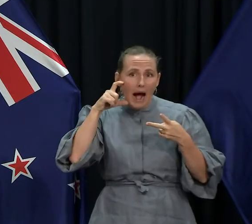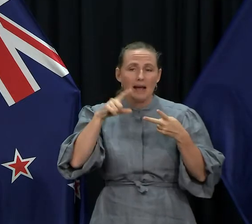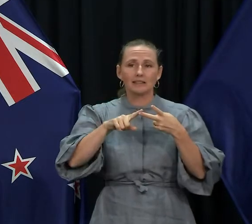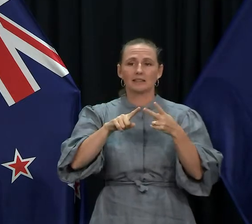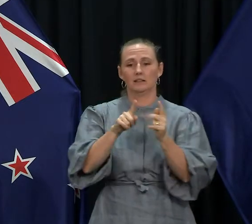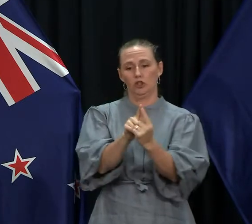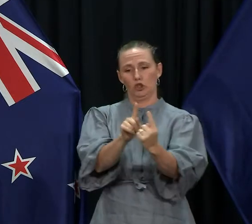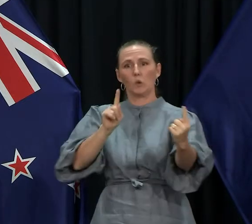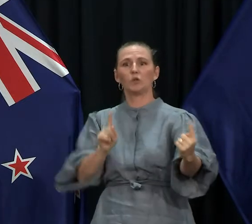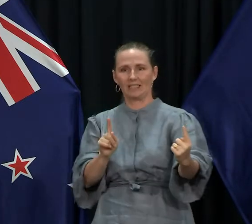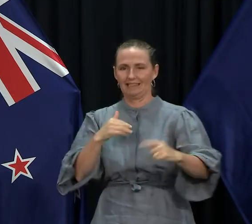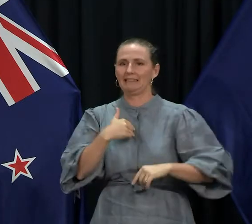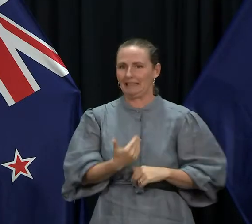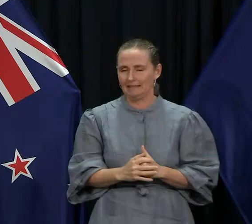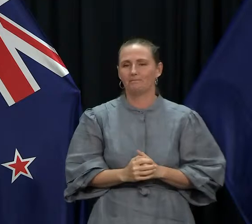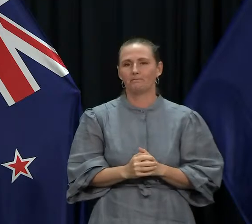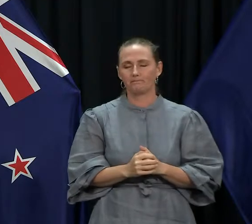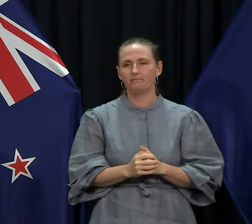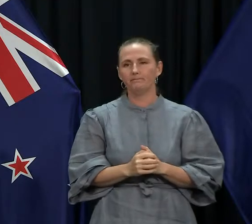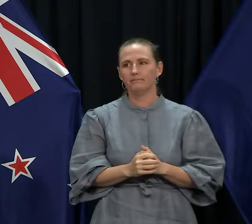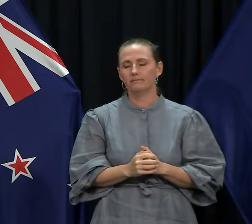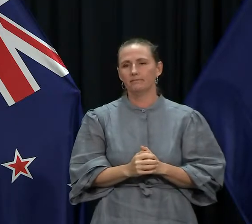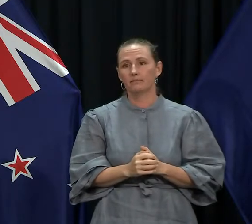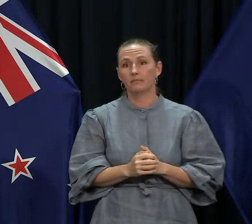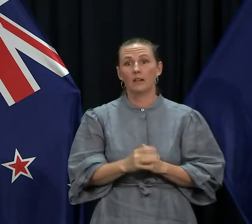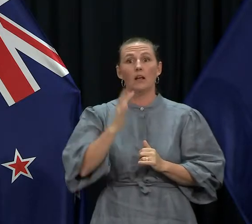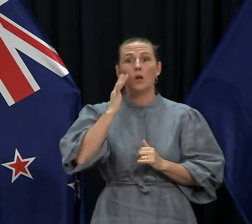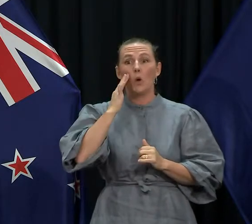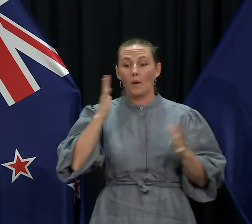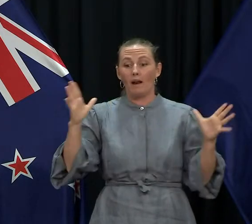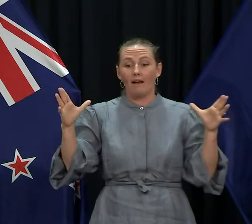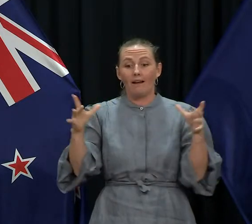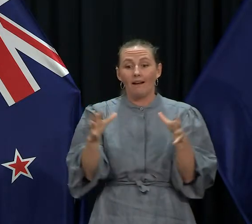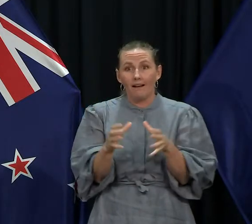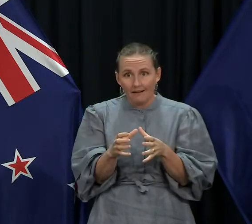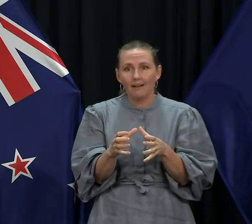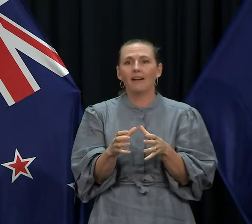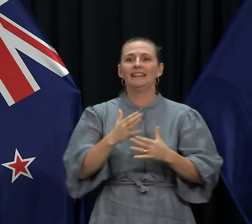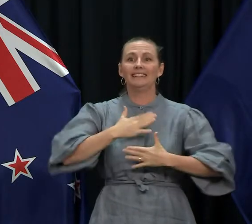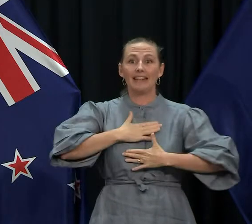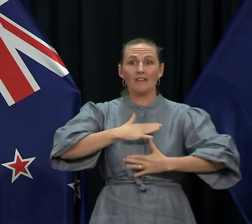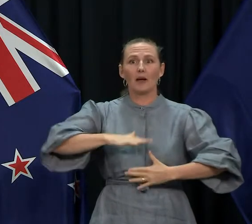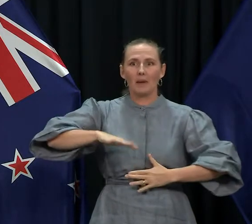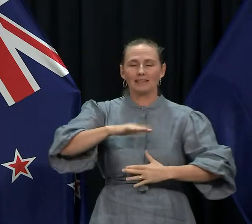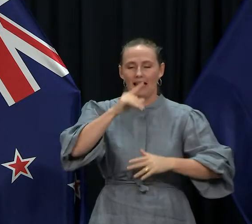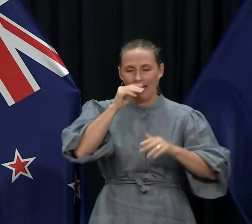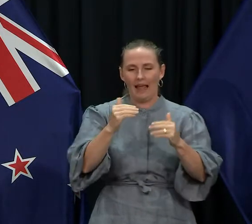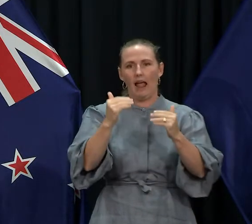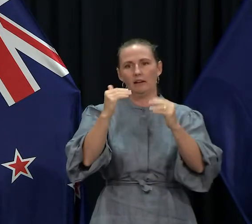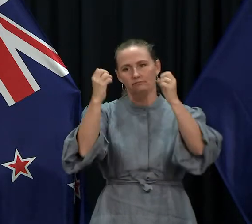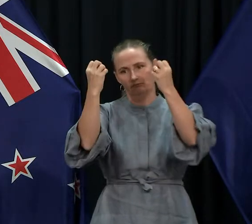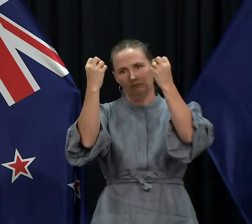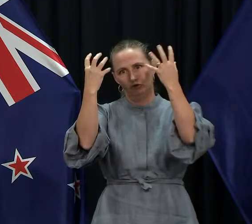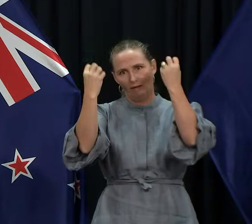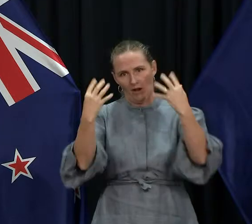decline and it become a somewhat safer environment, that's when we pull back to just using those things like masks. We know the transmission risk